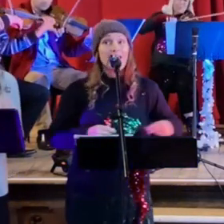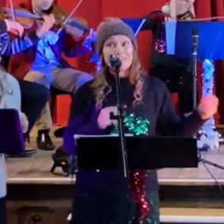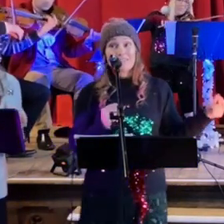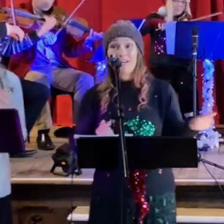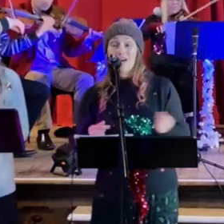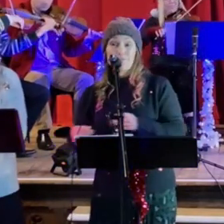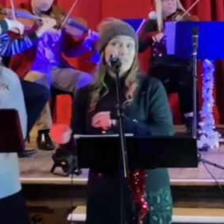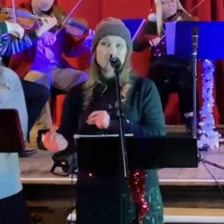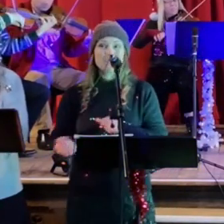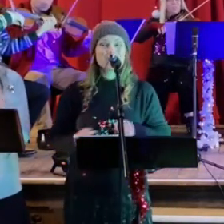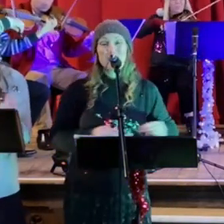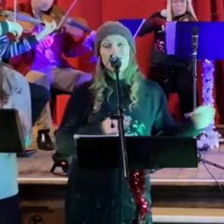Lots of mistletoe.